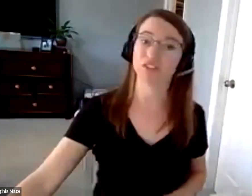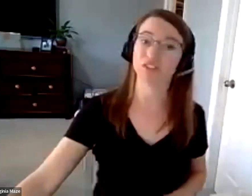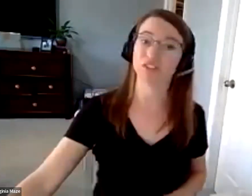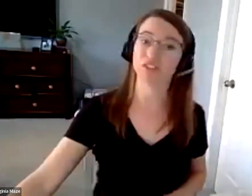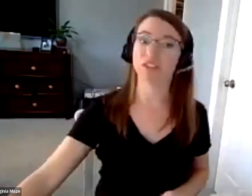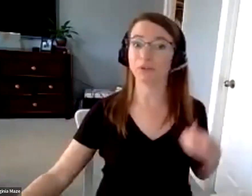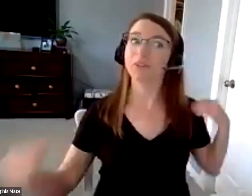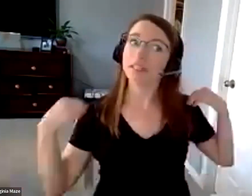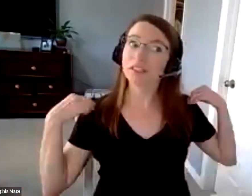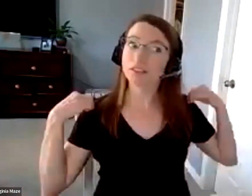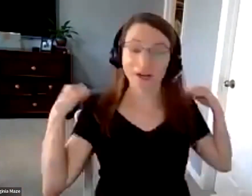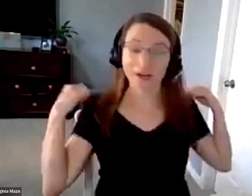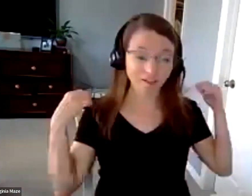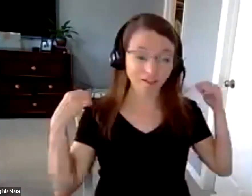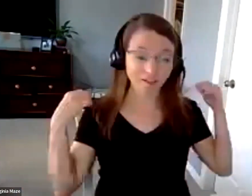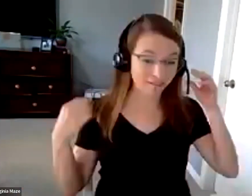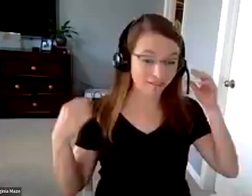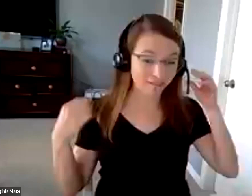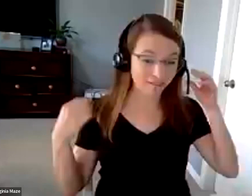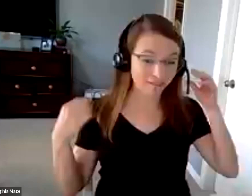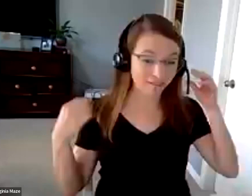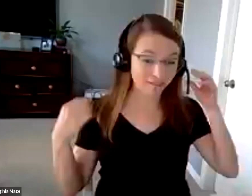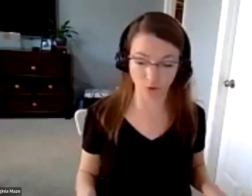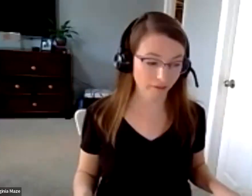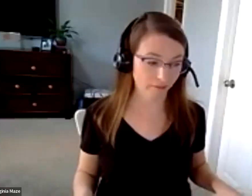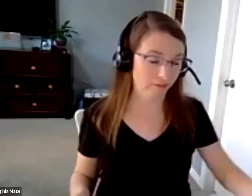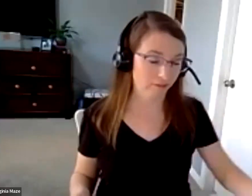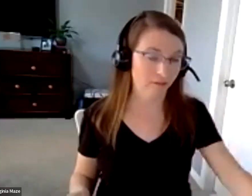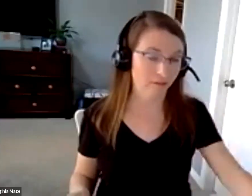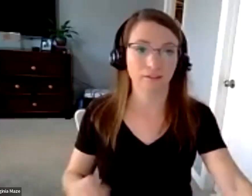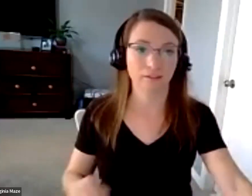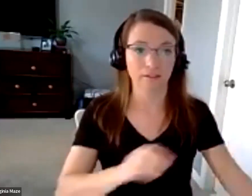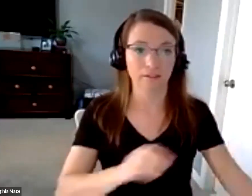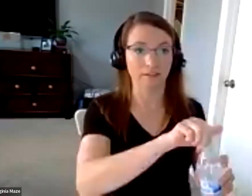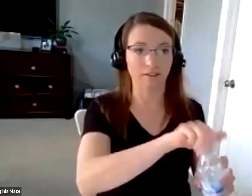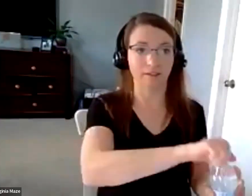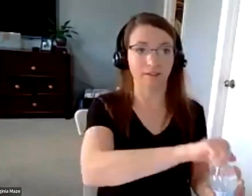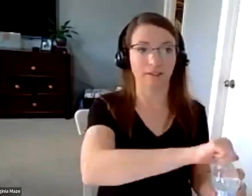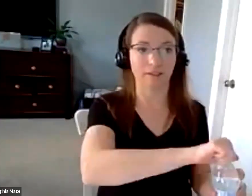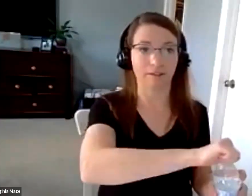it's a good opportunity to practice, what you've learned.